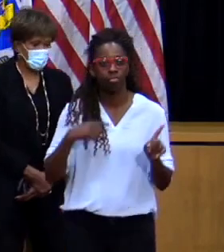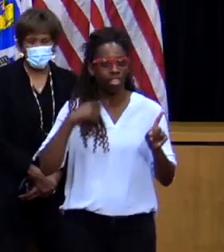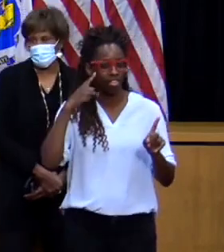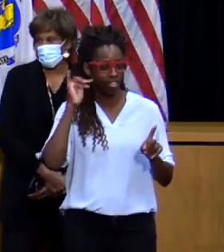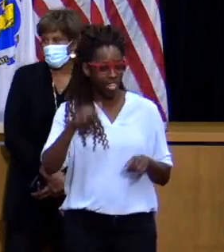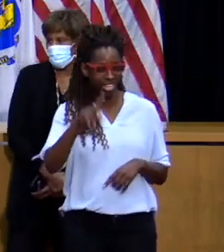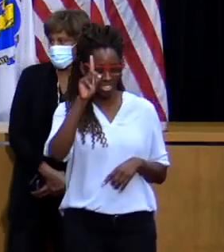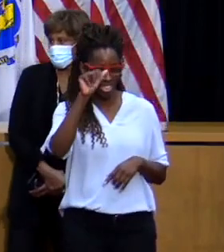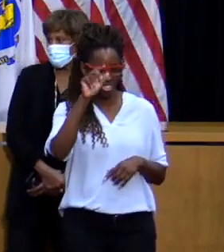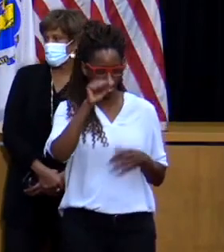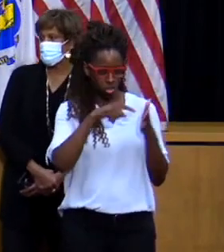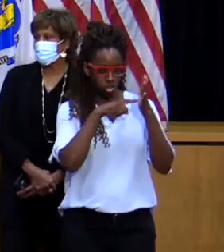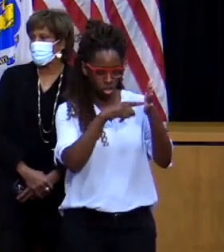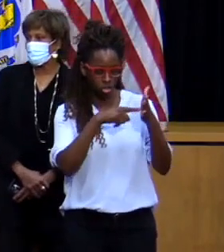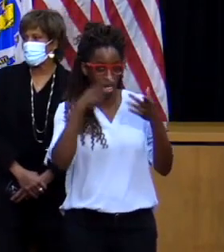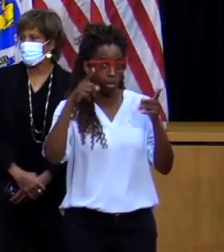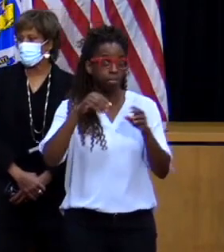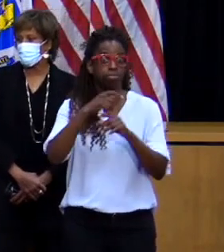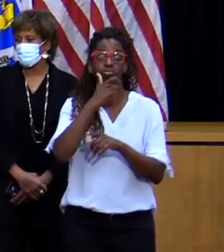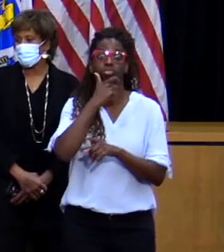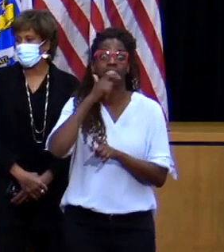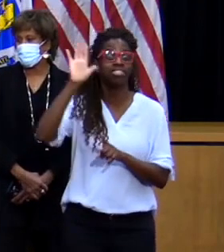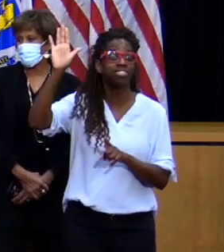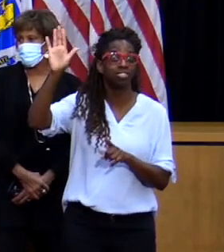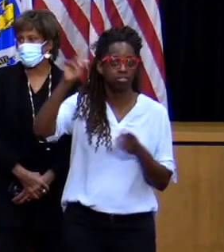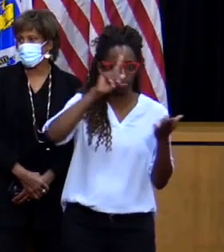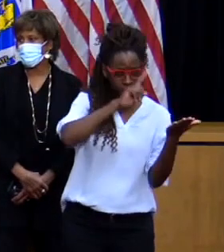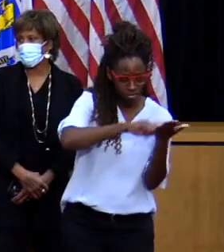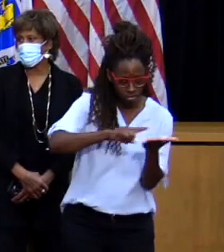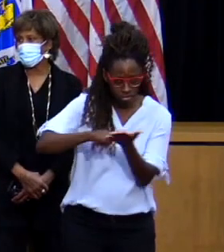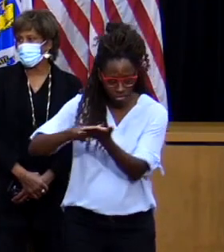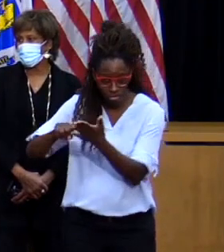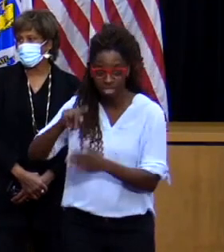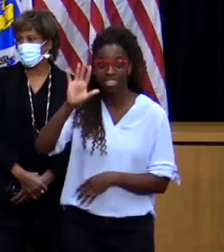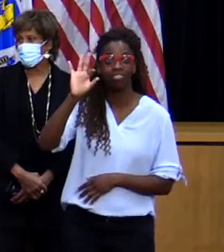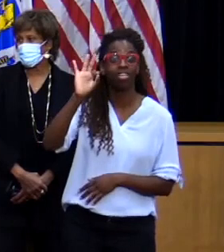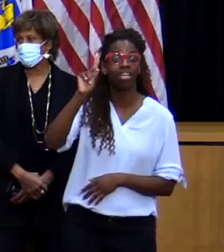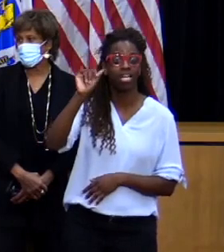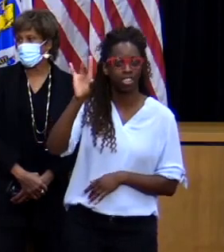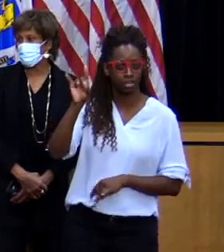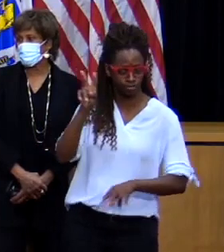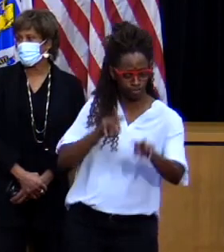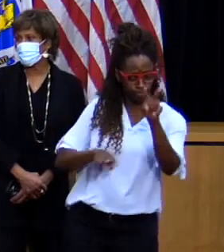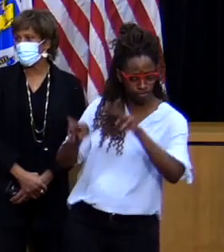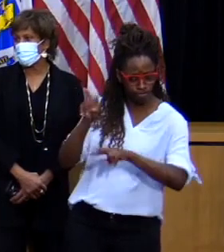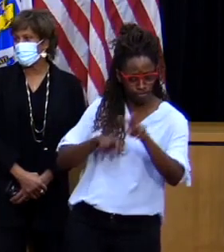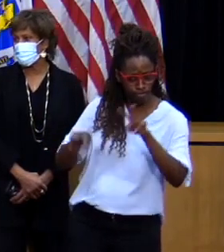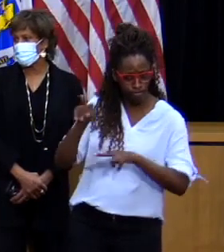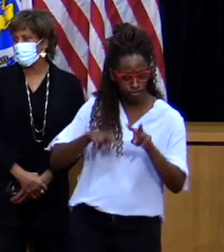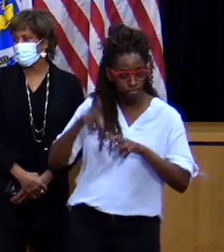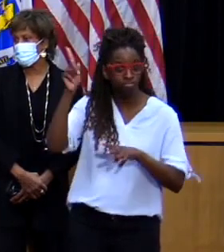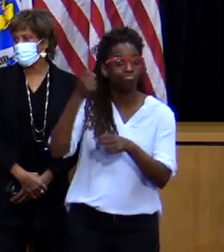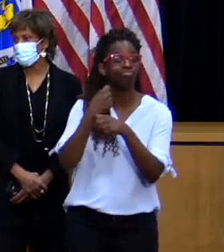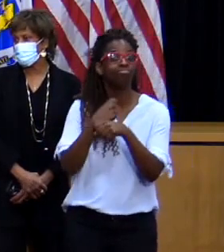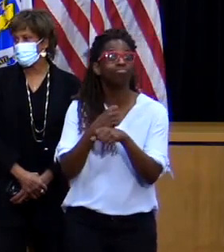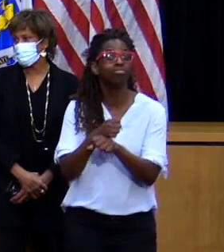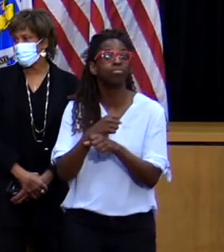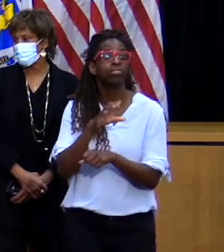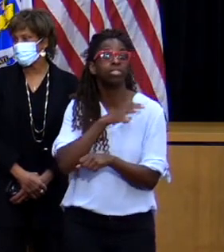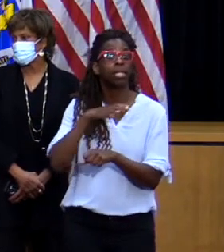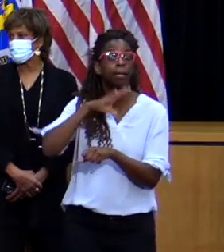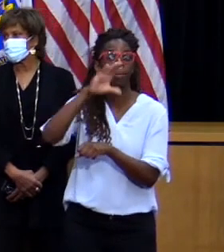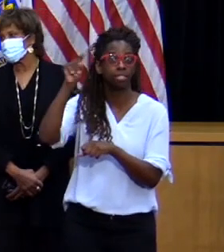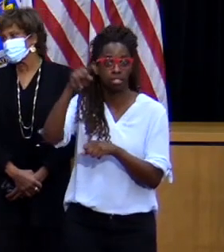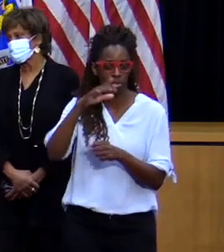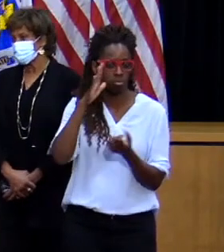will be evaluated by the FDA's Vaccine and Related Biologics Project Advisory Board tomorrow. So I think we'll be following it